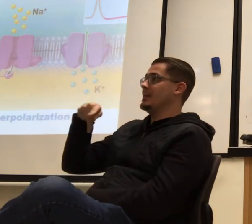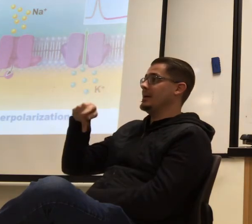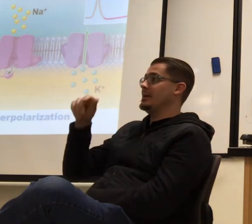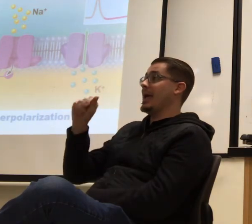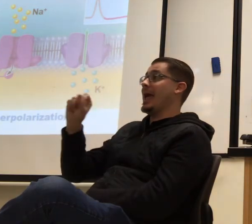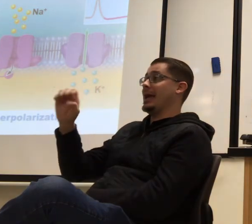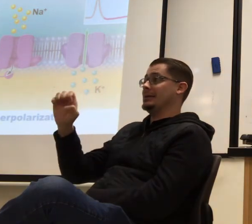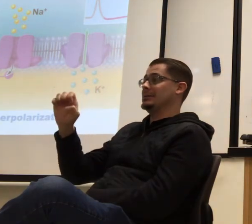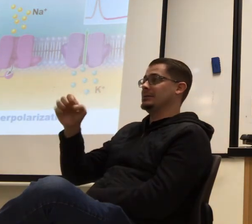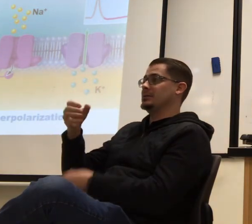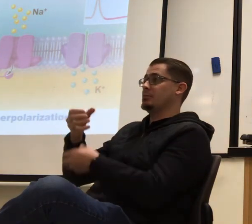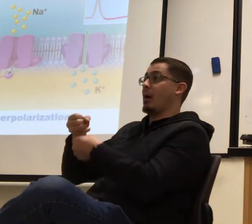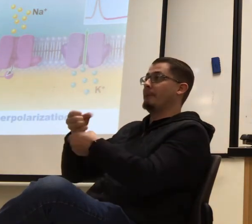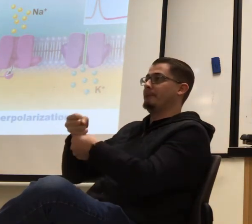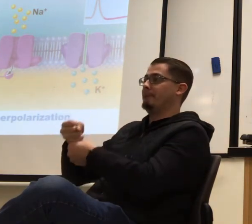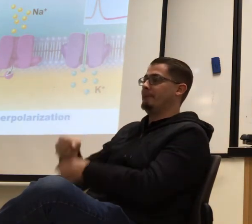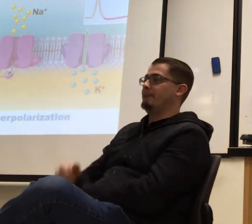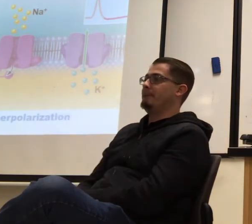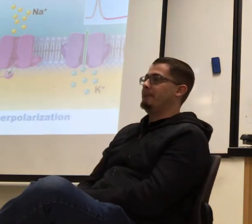ATPase pump